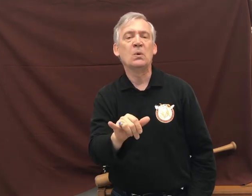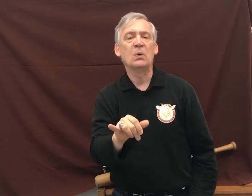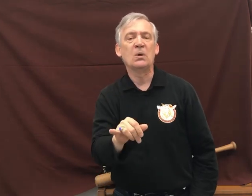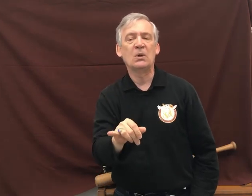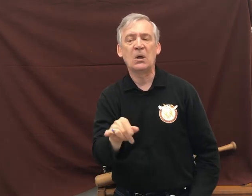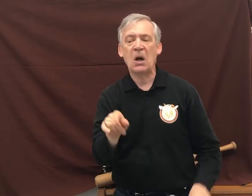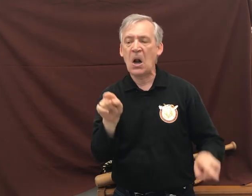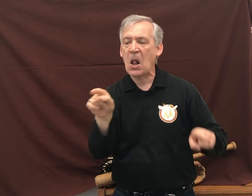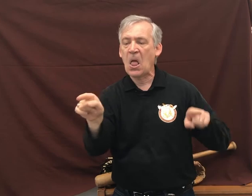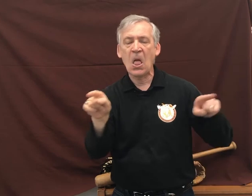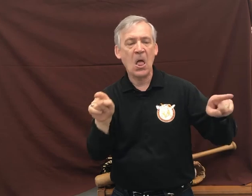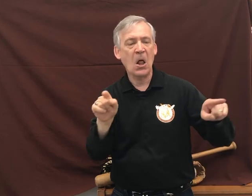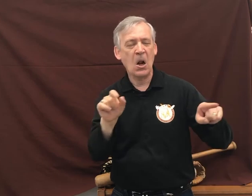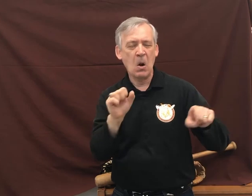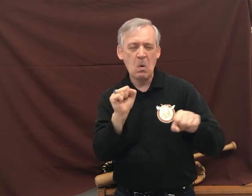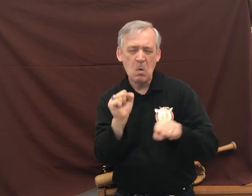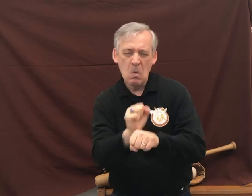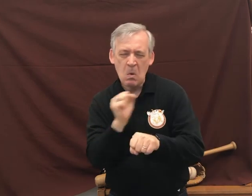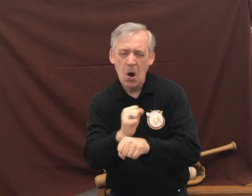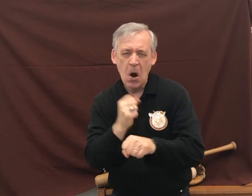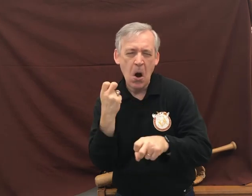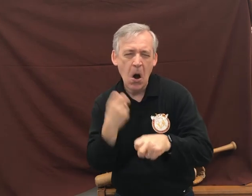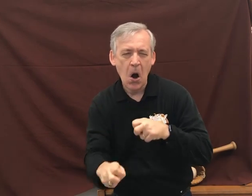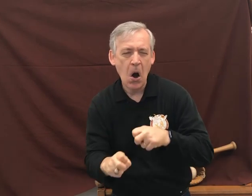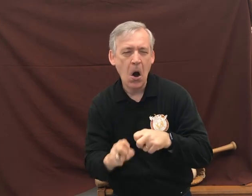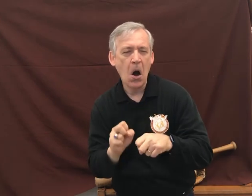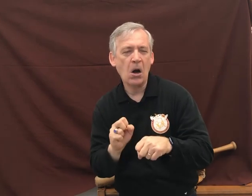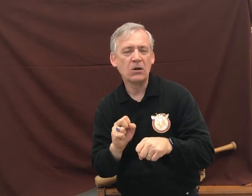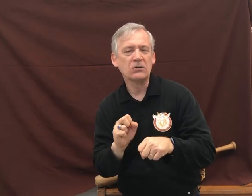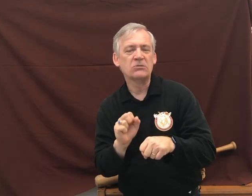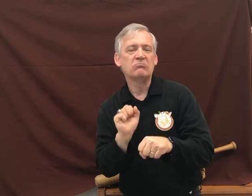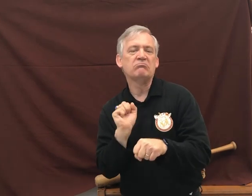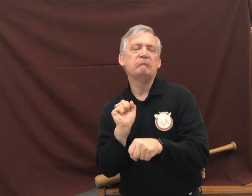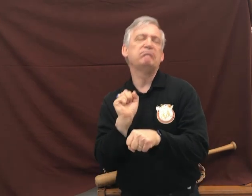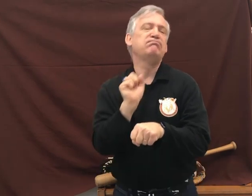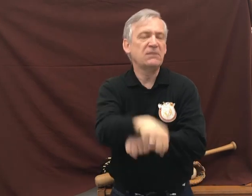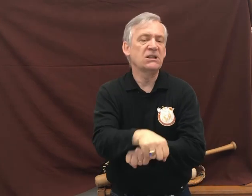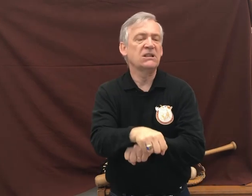thoughtless prejudice to prove themselves every day of their lives.